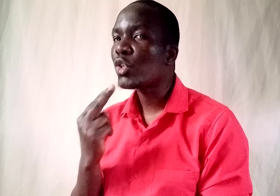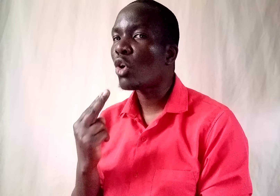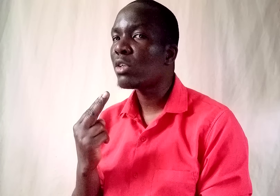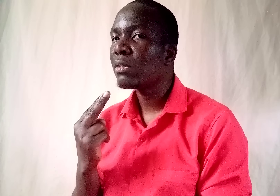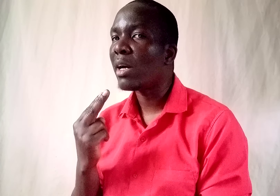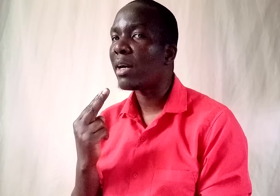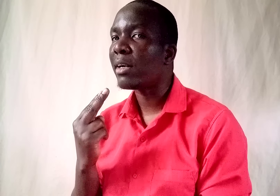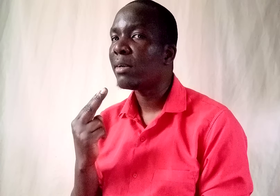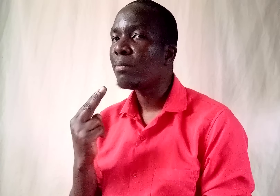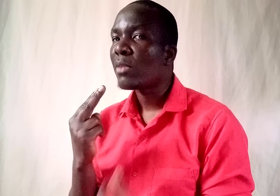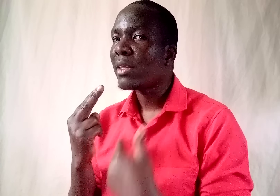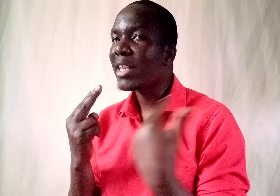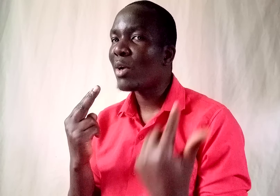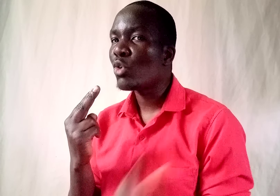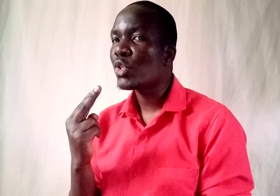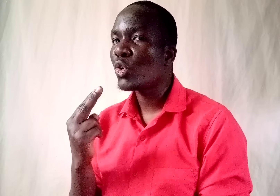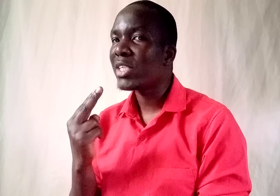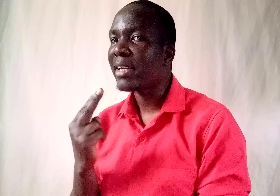Salt. The other one was Tuesday.